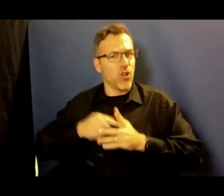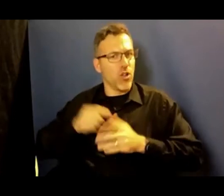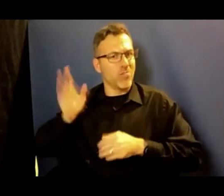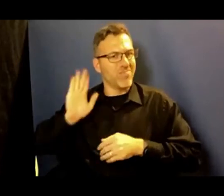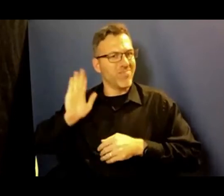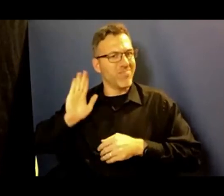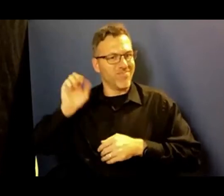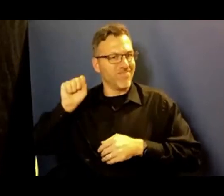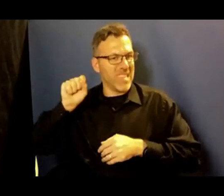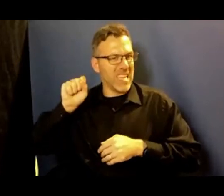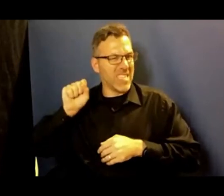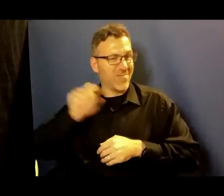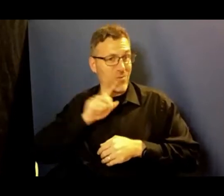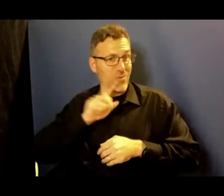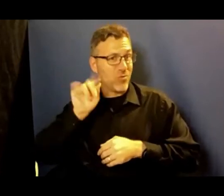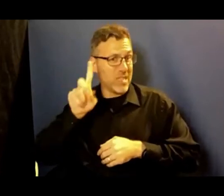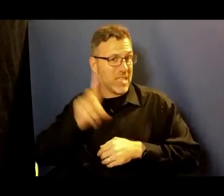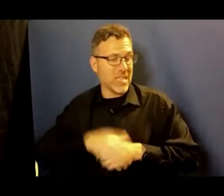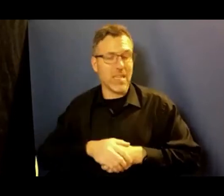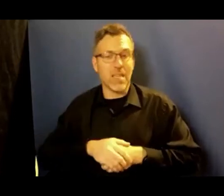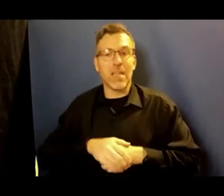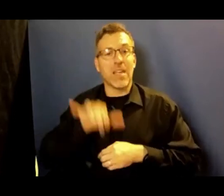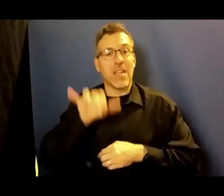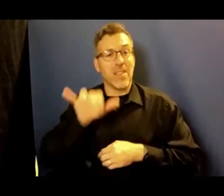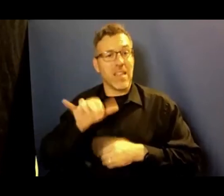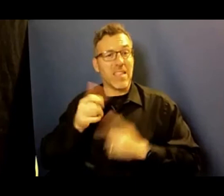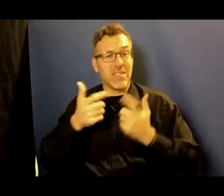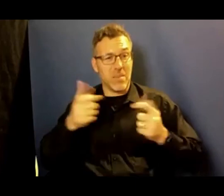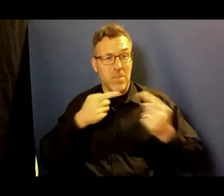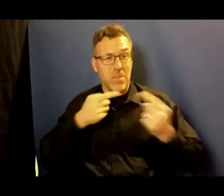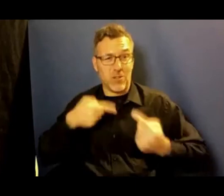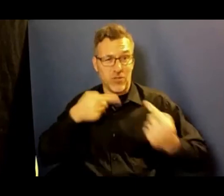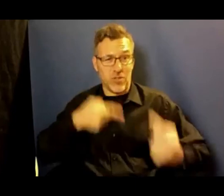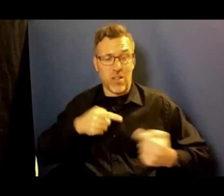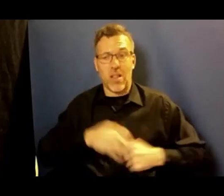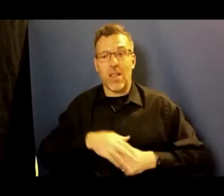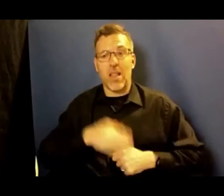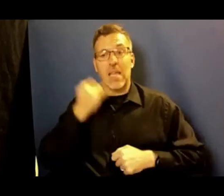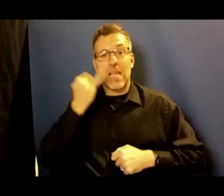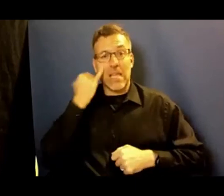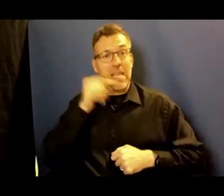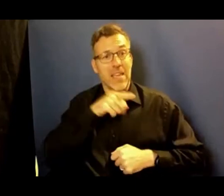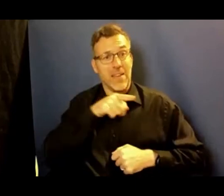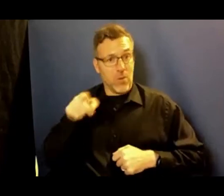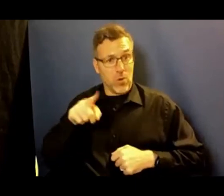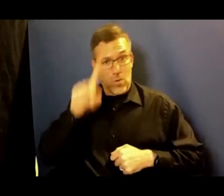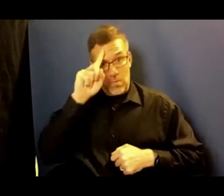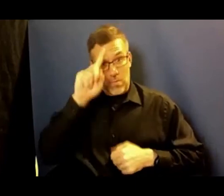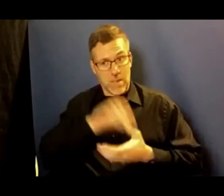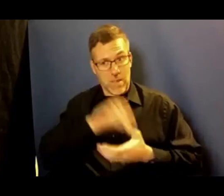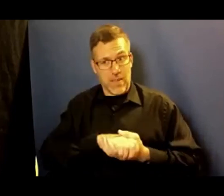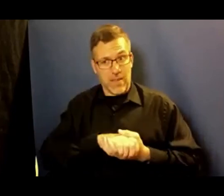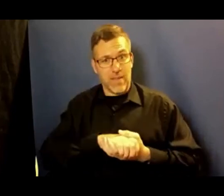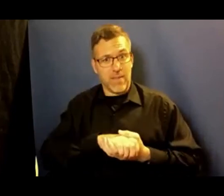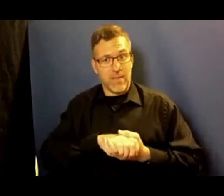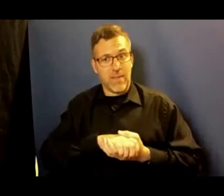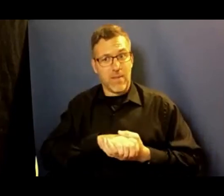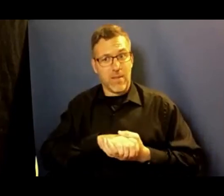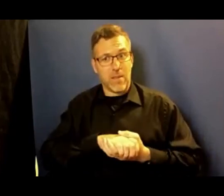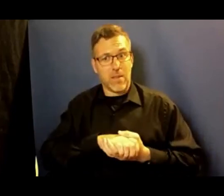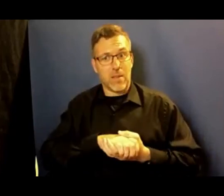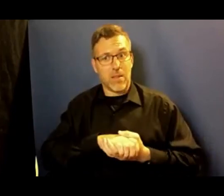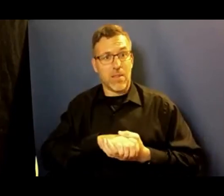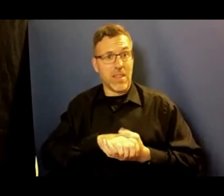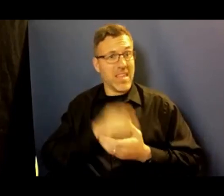And that's a real struggle if you truly believe that no abortion should